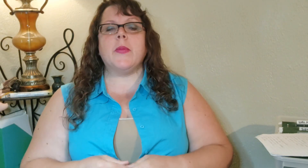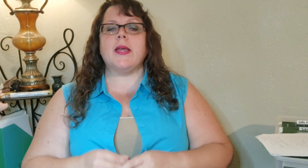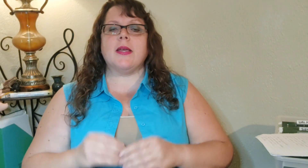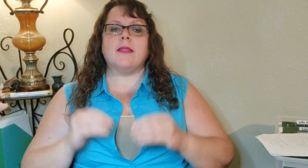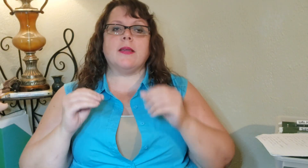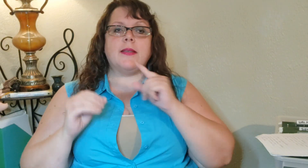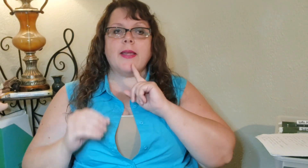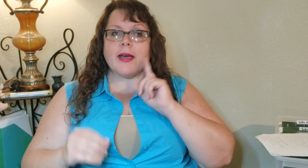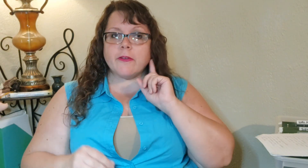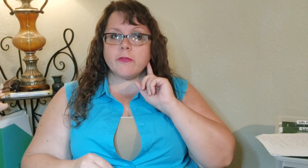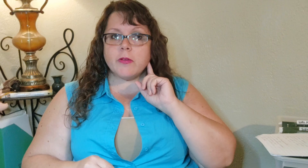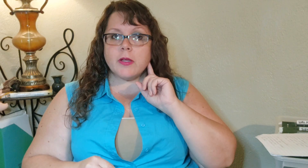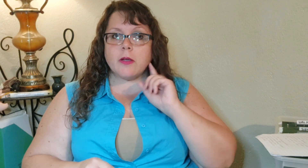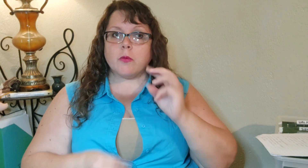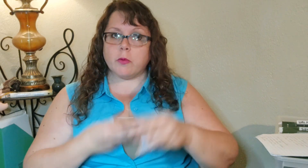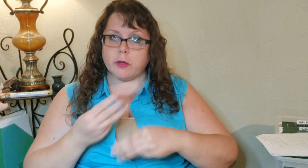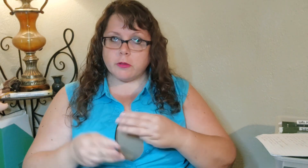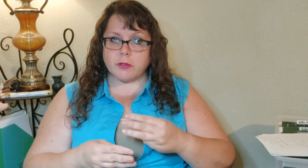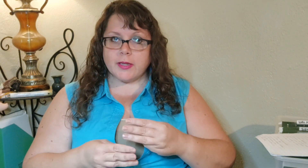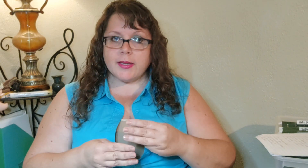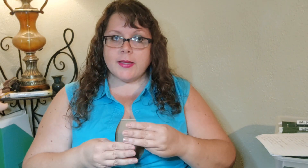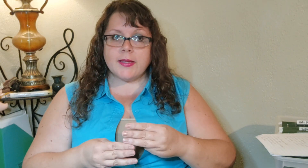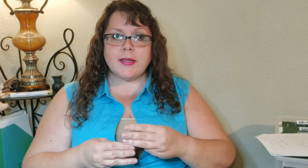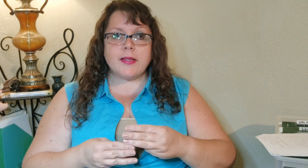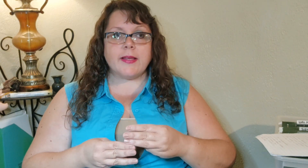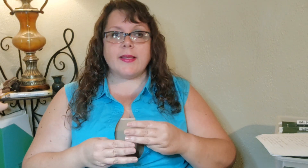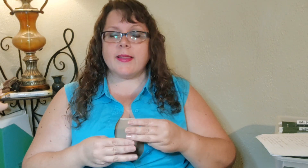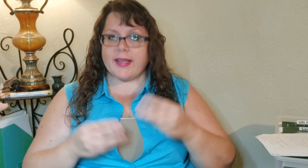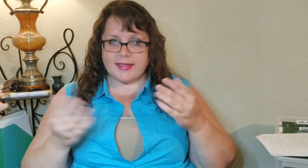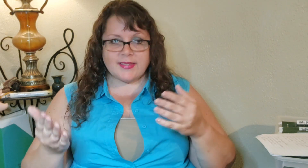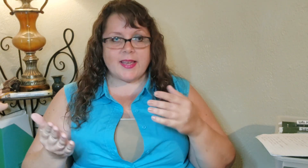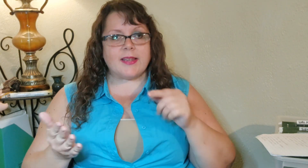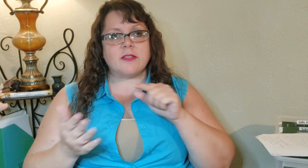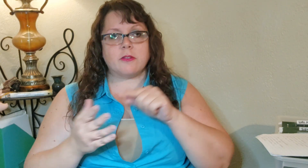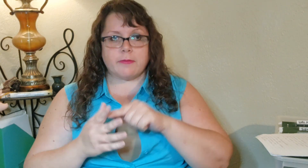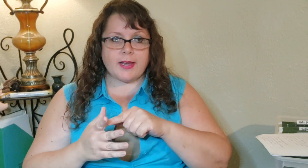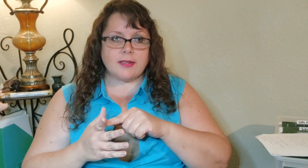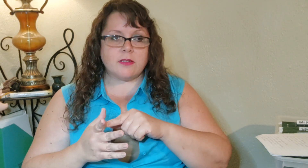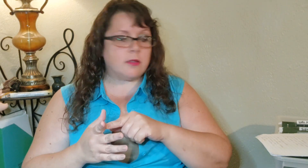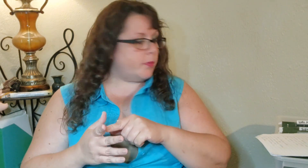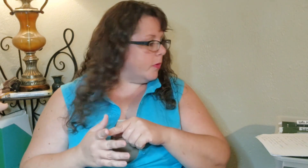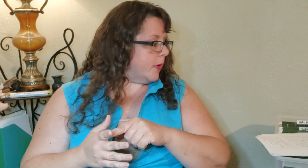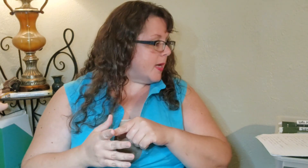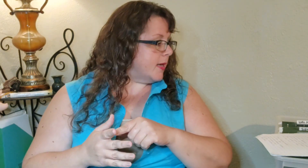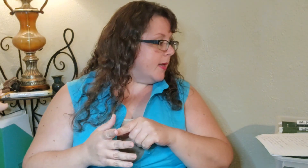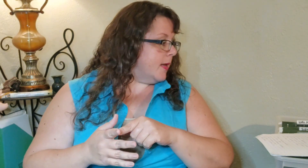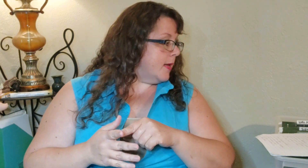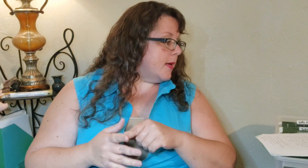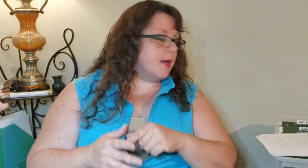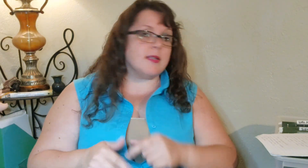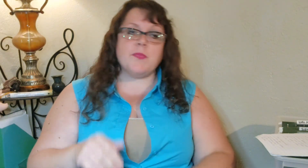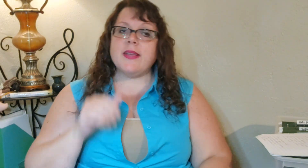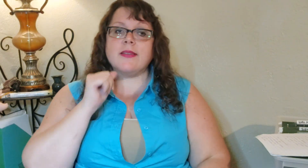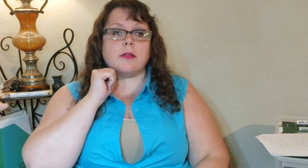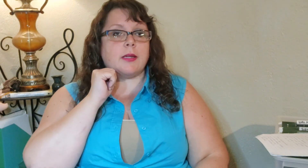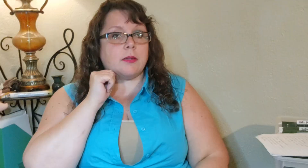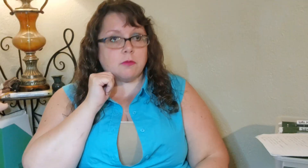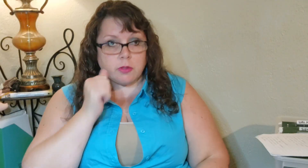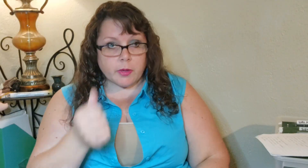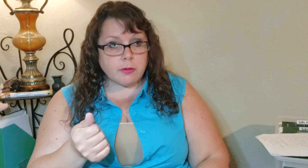but in the deaf world, like I said, it's direct and to the point, and it's basically